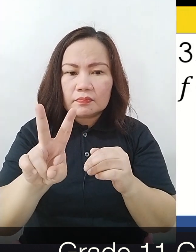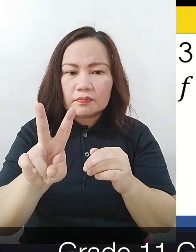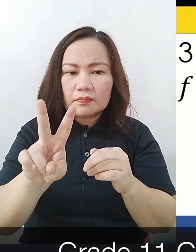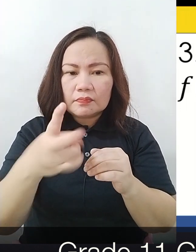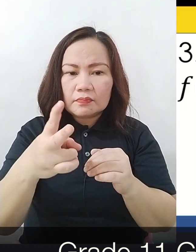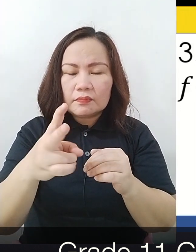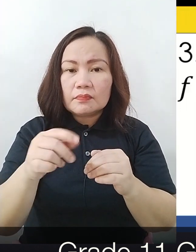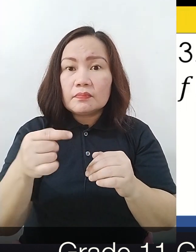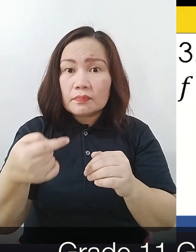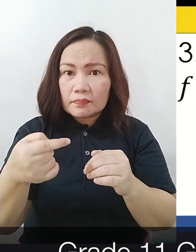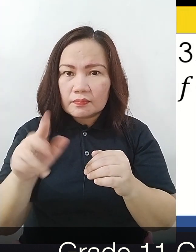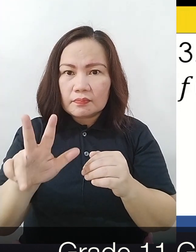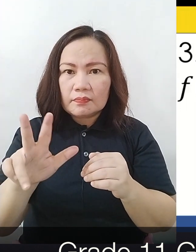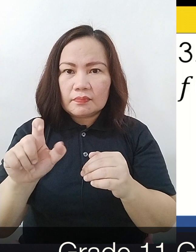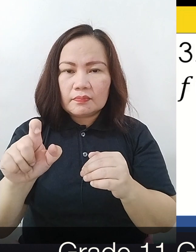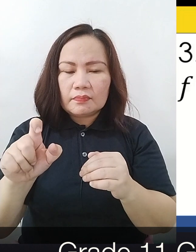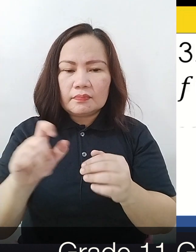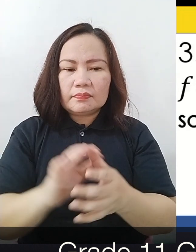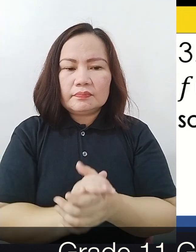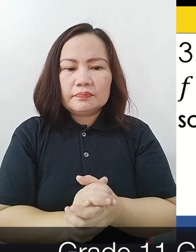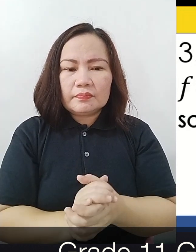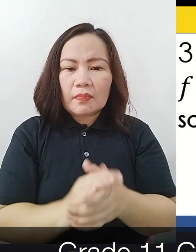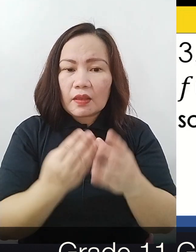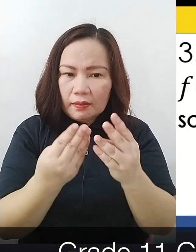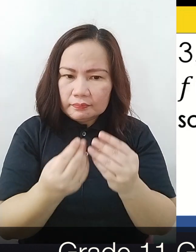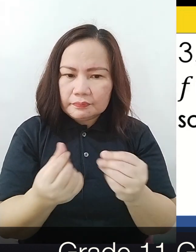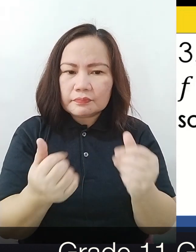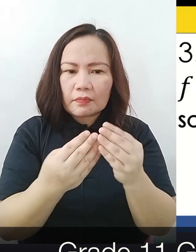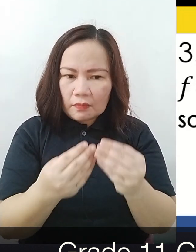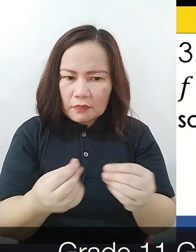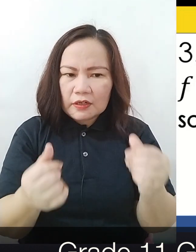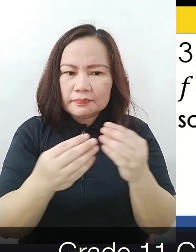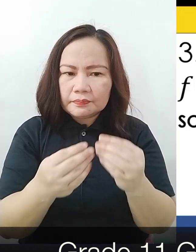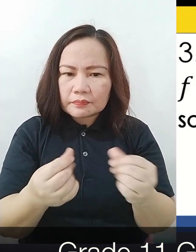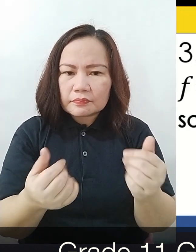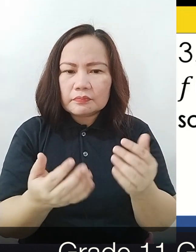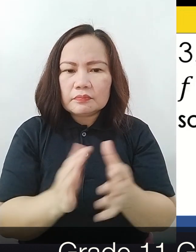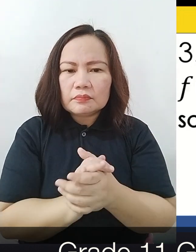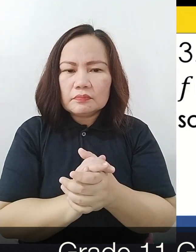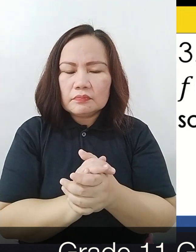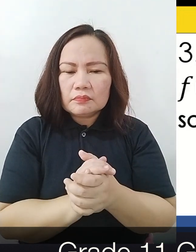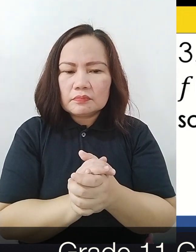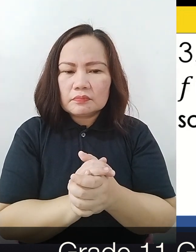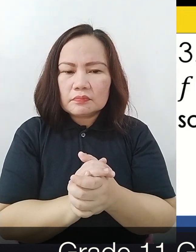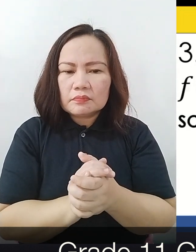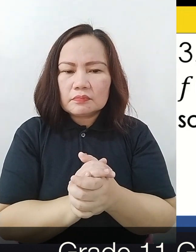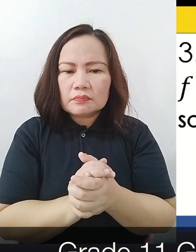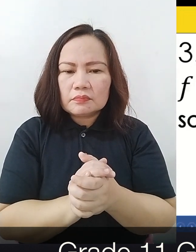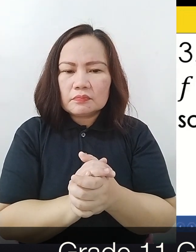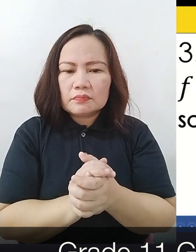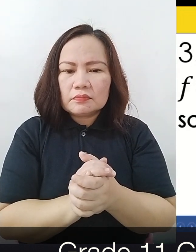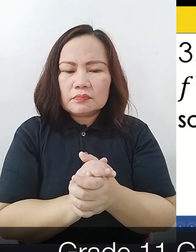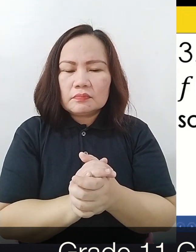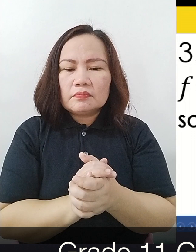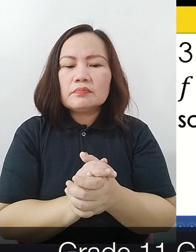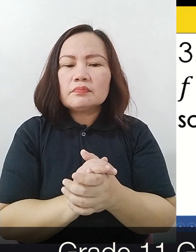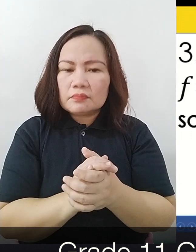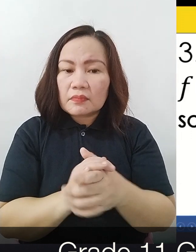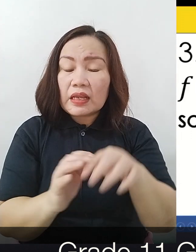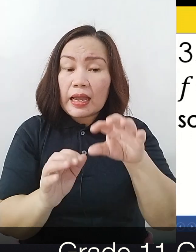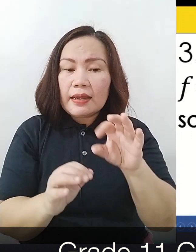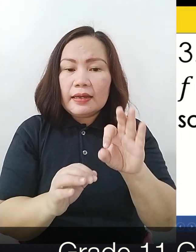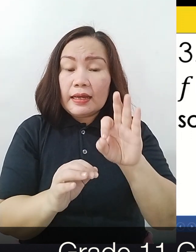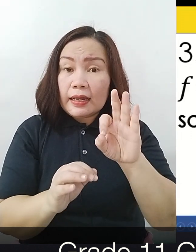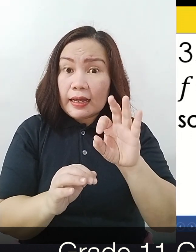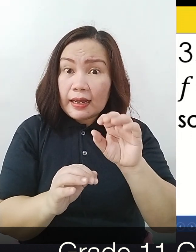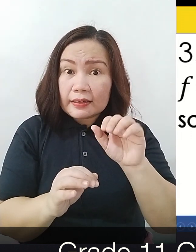3x. Kagaya kanina, palitan natin yung mga x natin. 4 times a plus